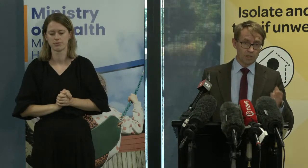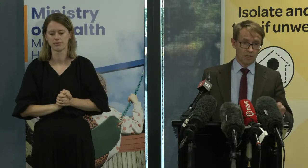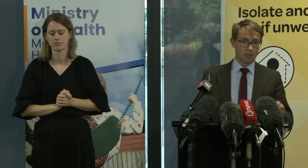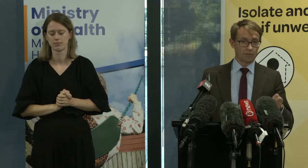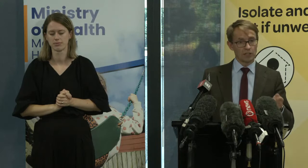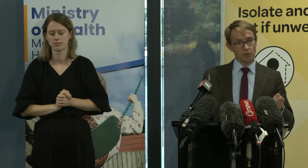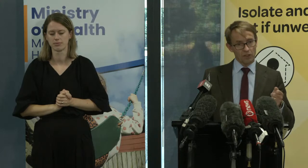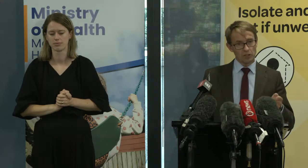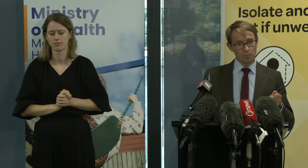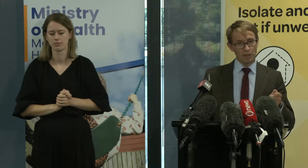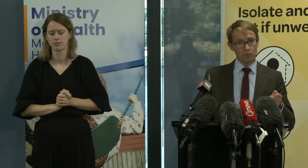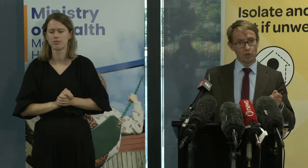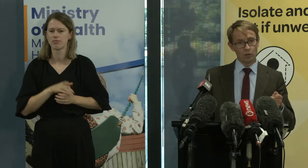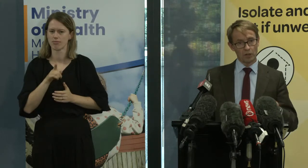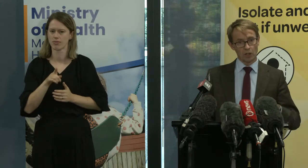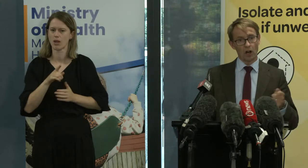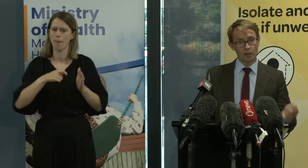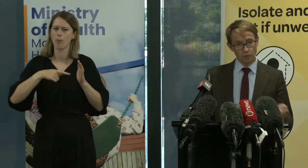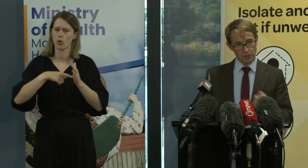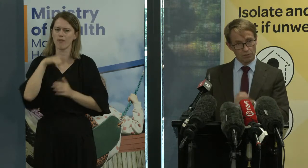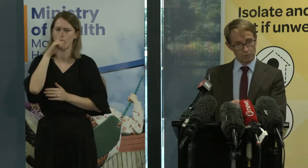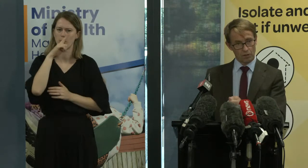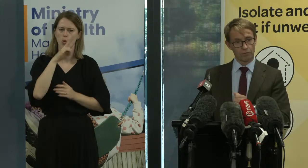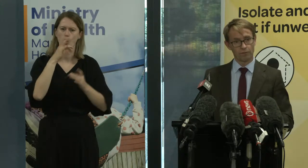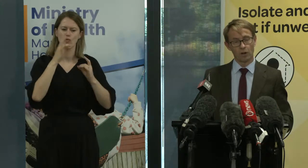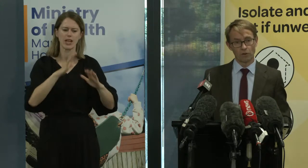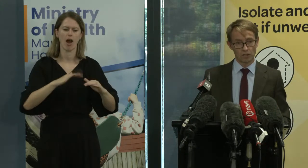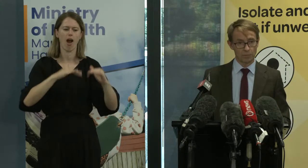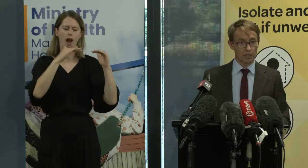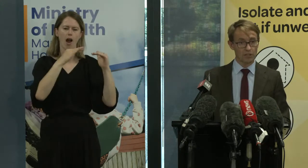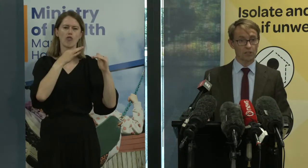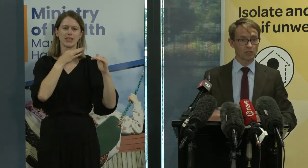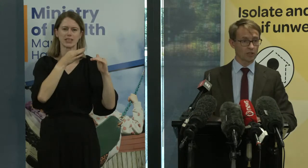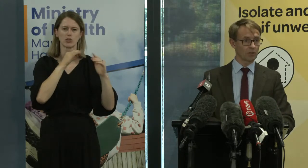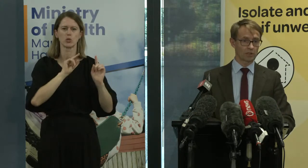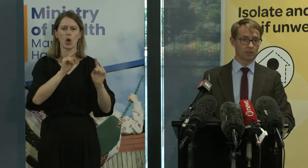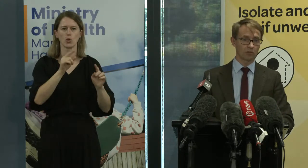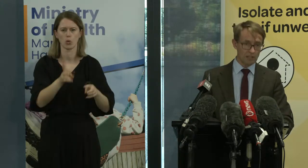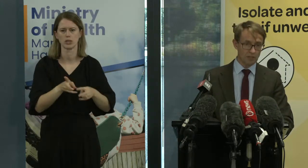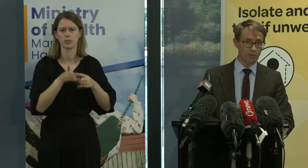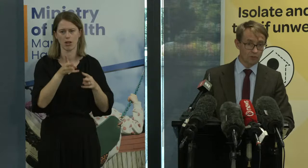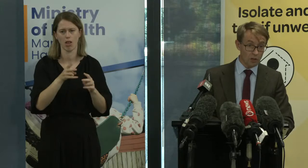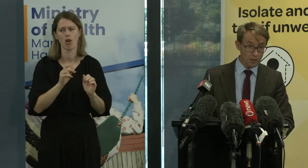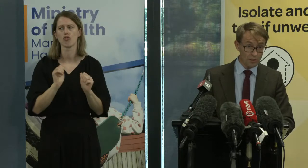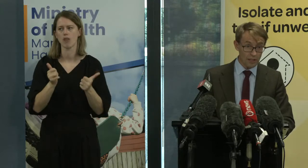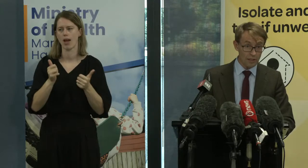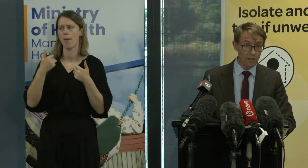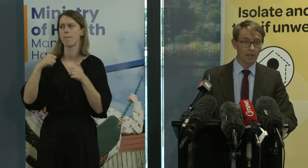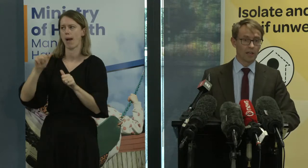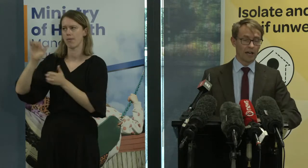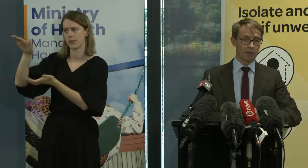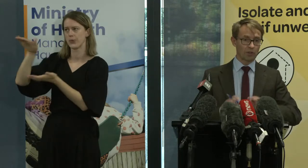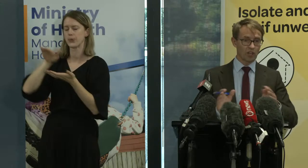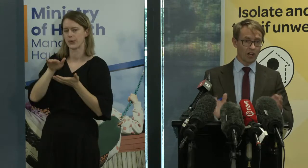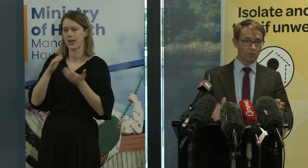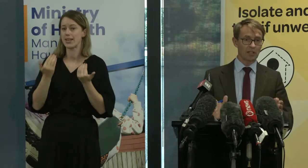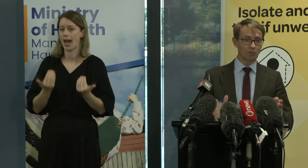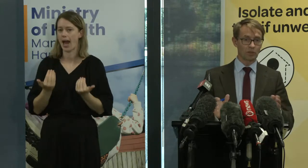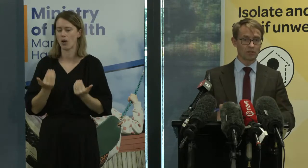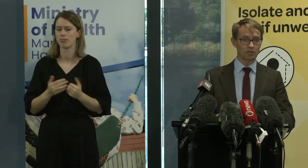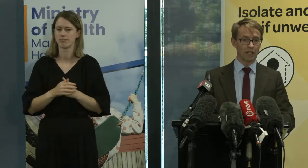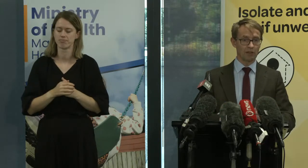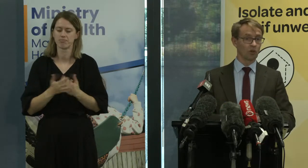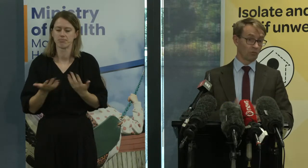it's of particular value in those people who are at higher risk of hospitalisation. So it's great that we've got it now. The